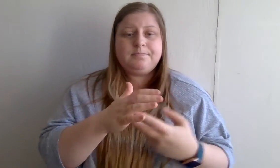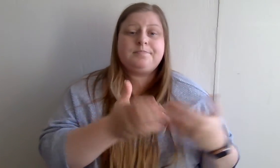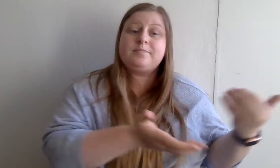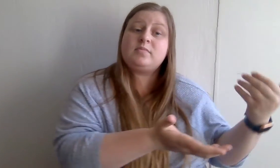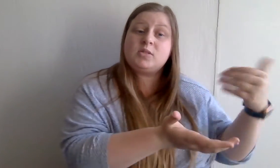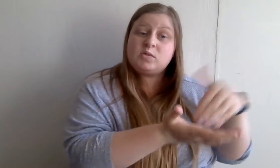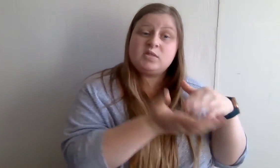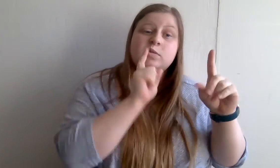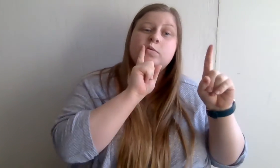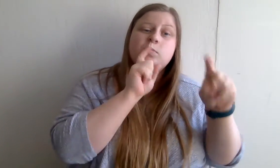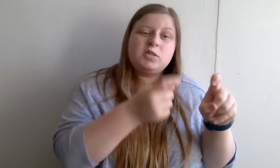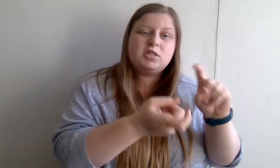What do they mean?